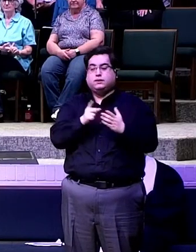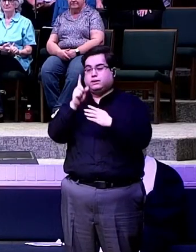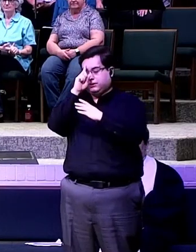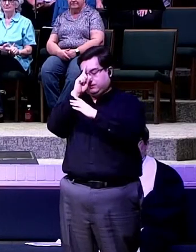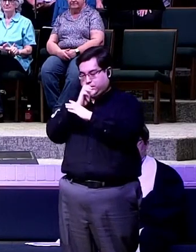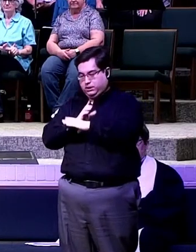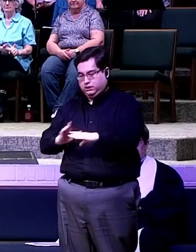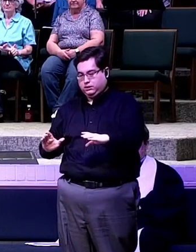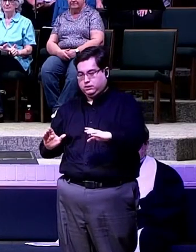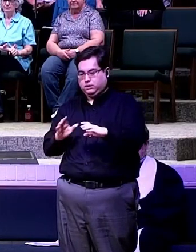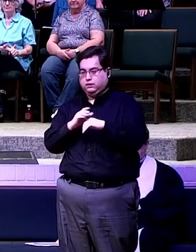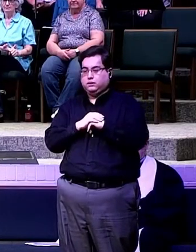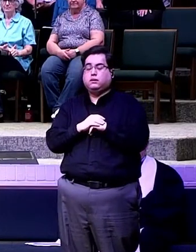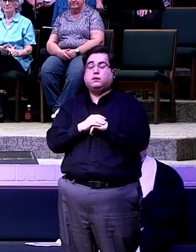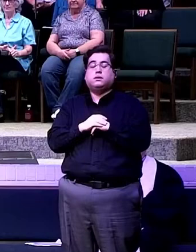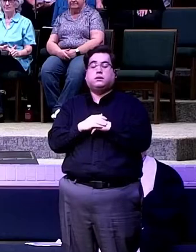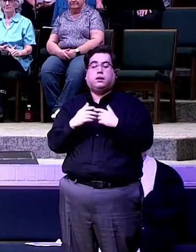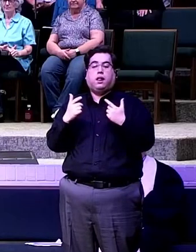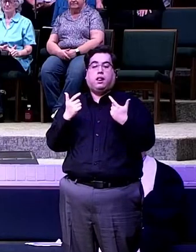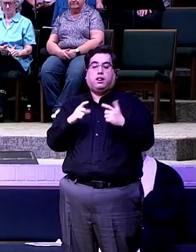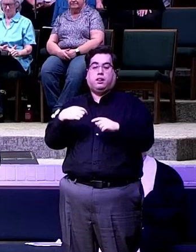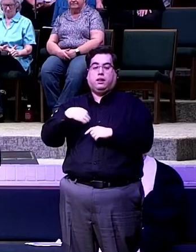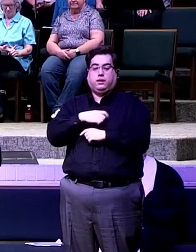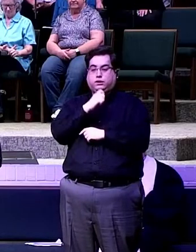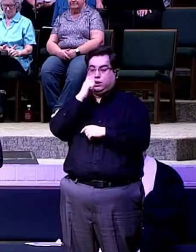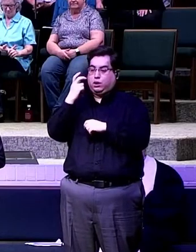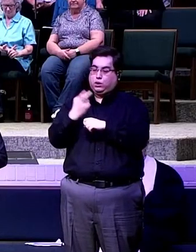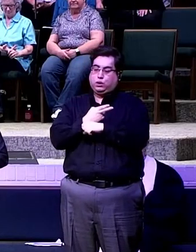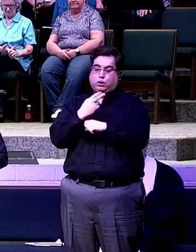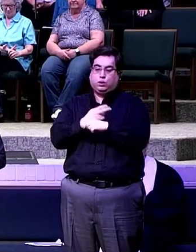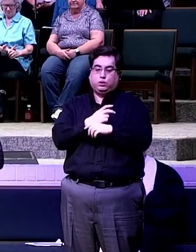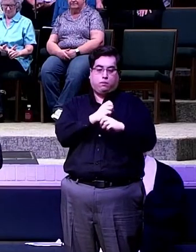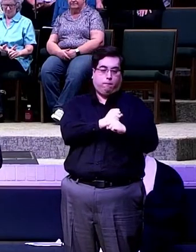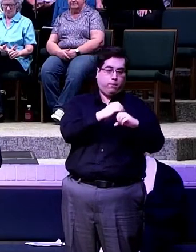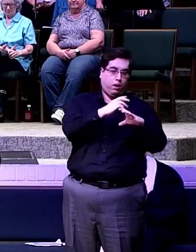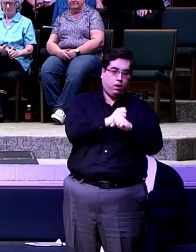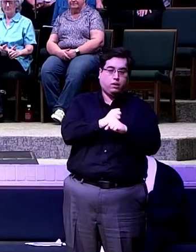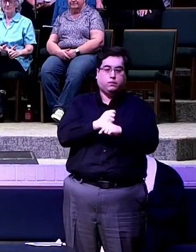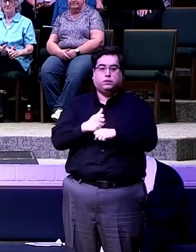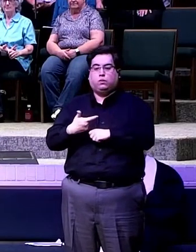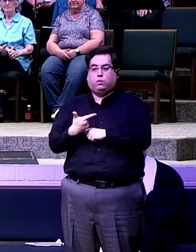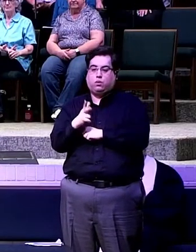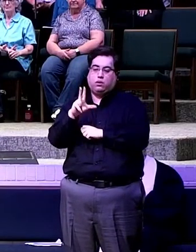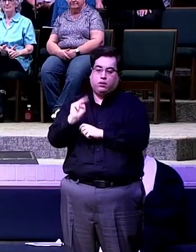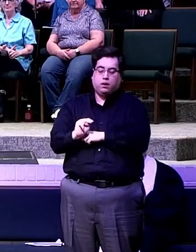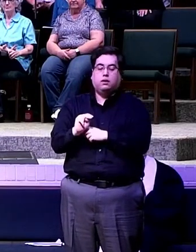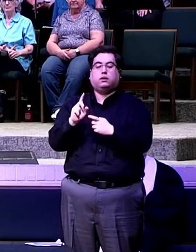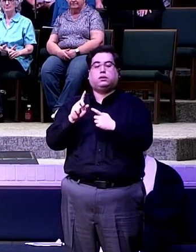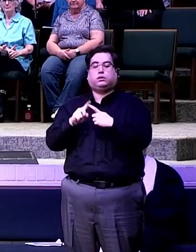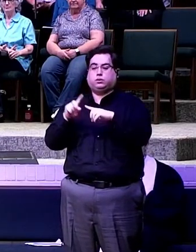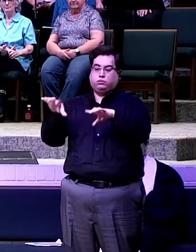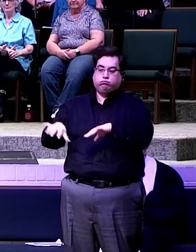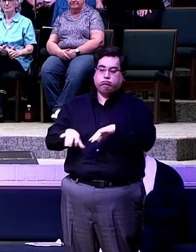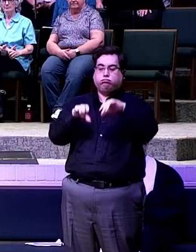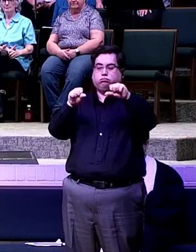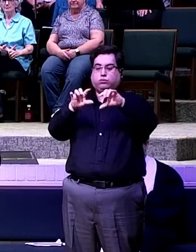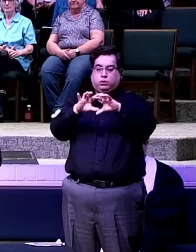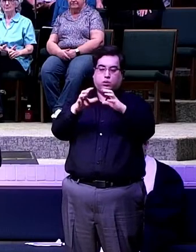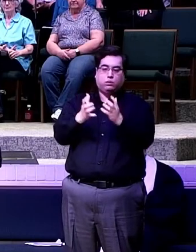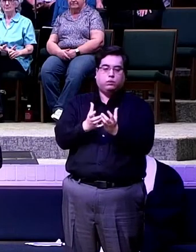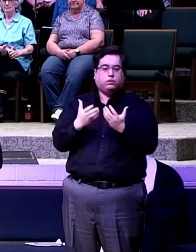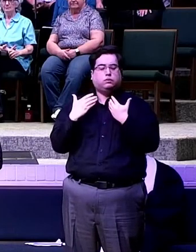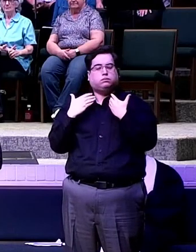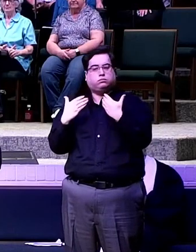peace. Let us not use bombs and guns to overcome the world. Let us use love